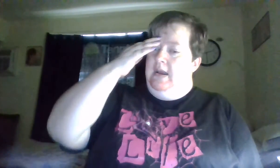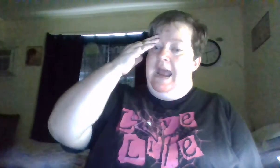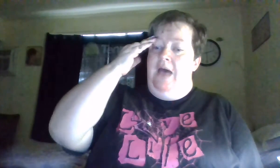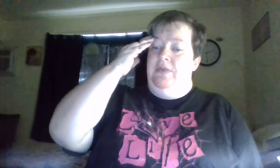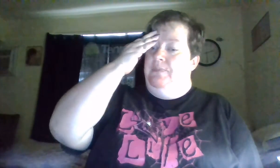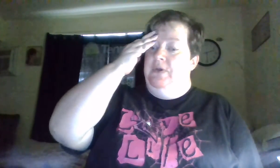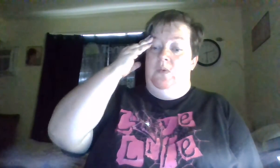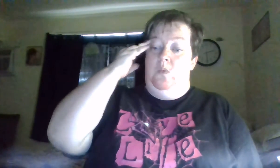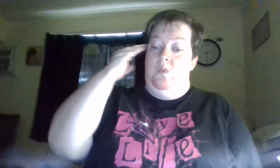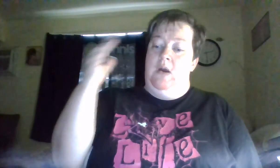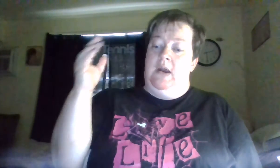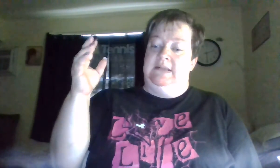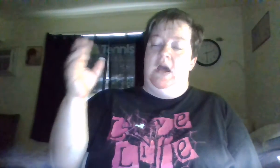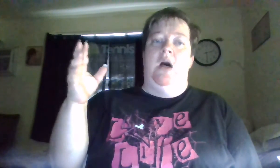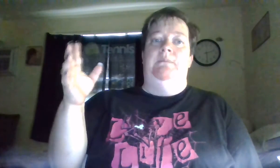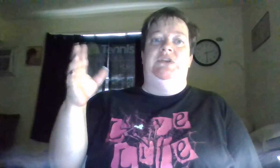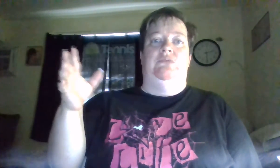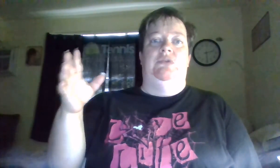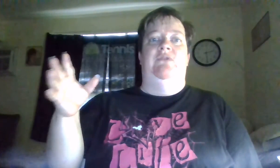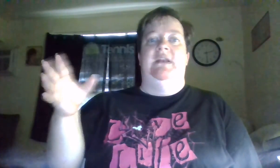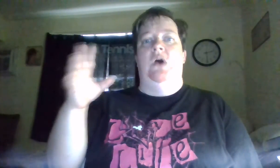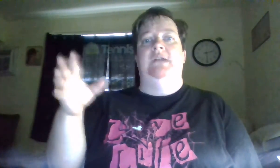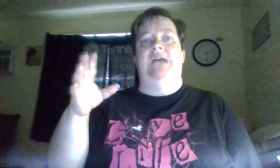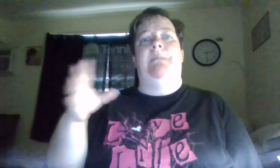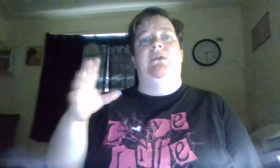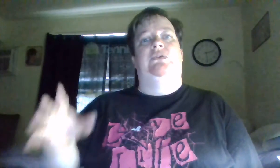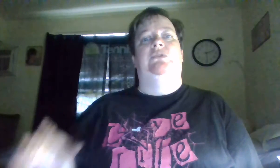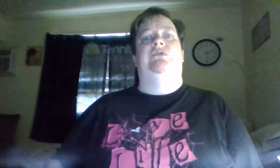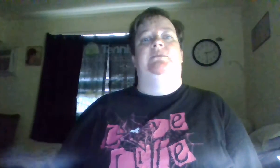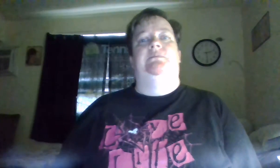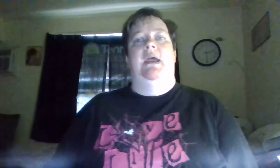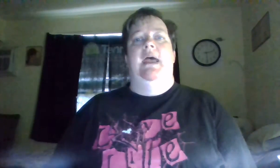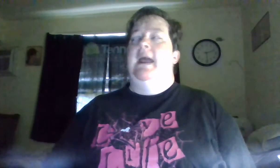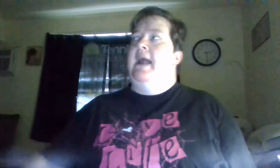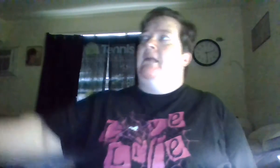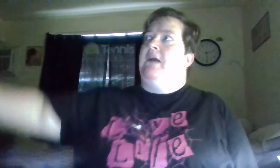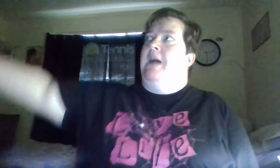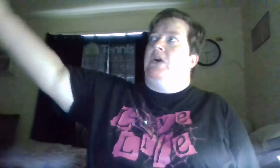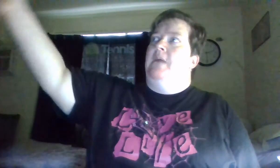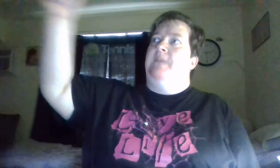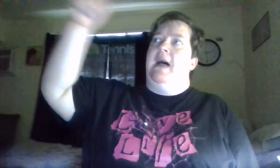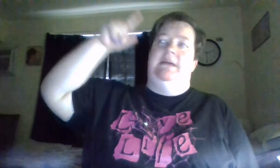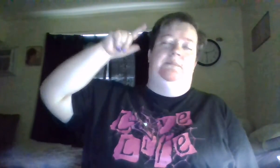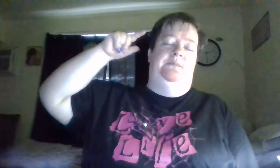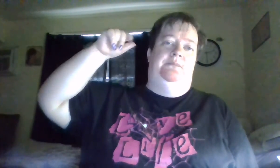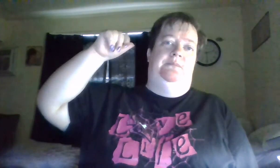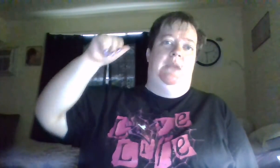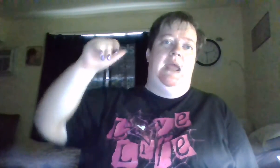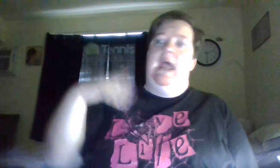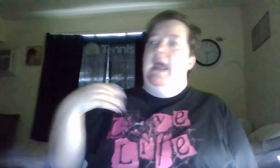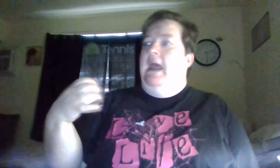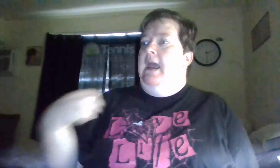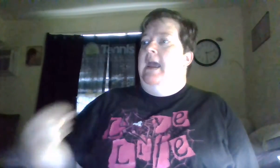Now the water has got up to the roof, and he's on top of the roof, and a helicopter comes by. And